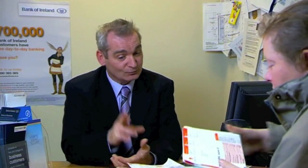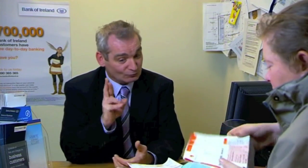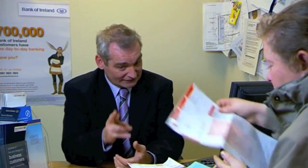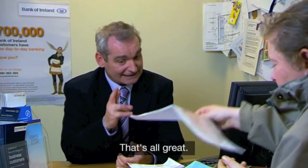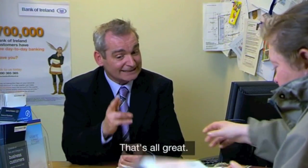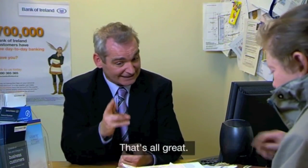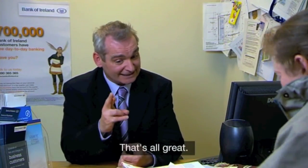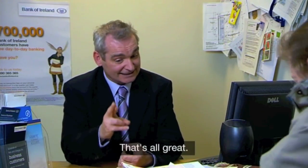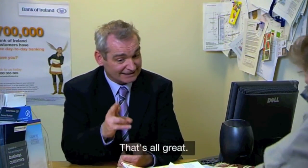That's all great.